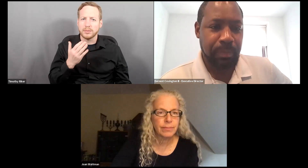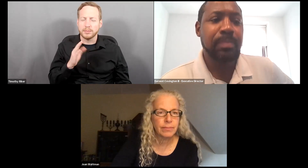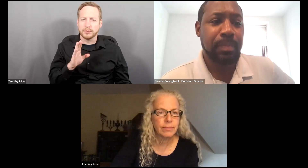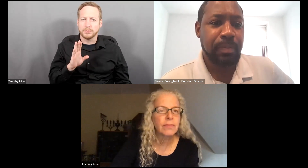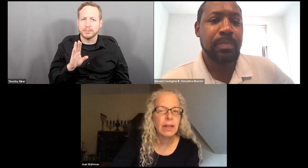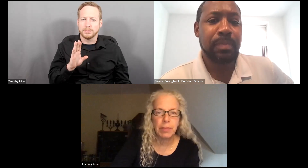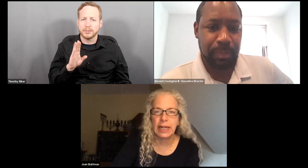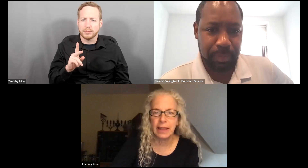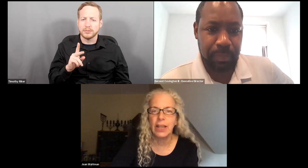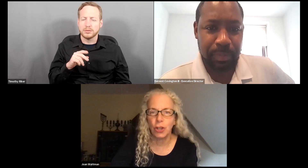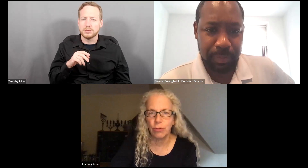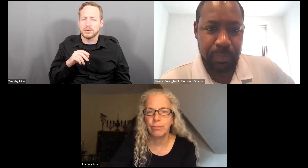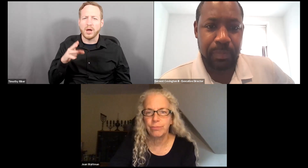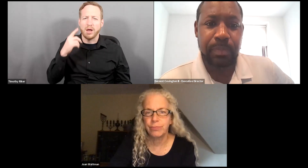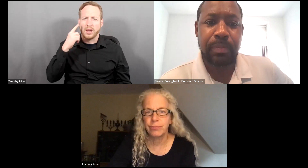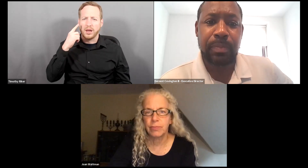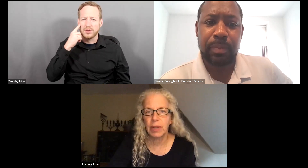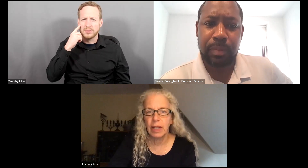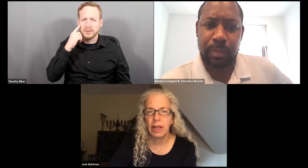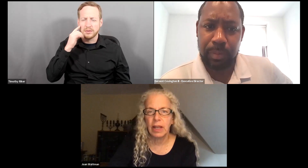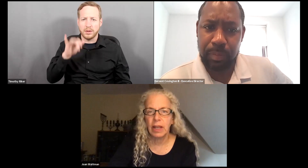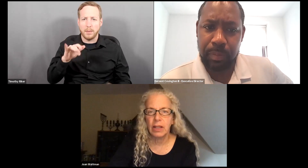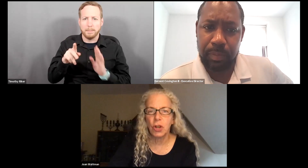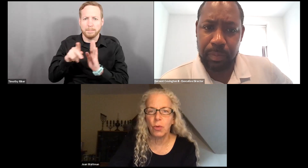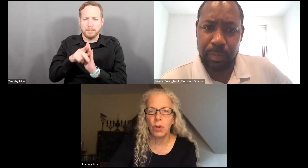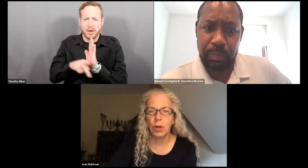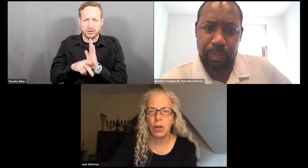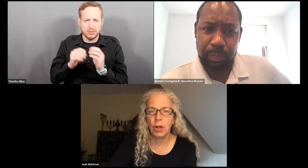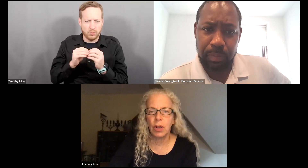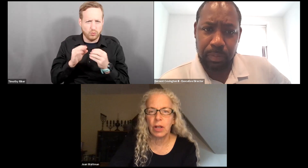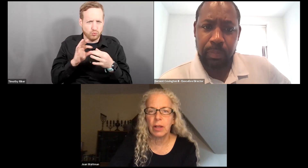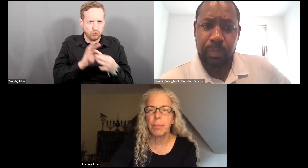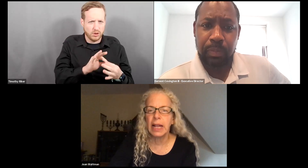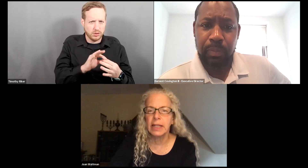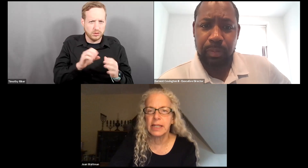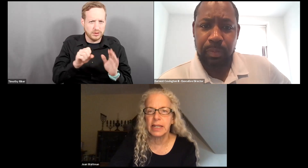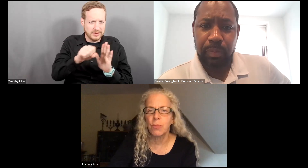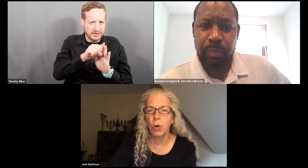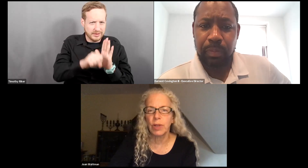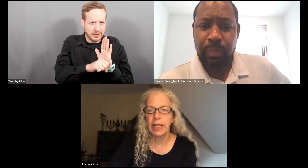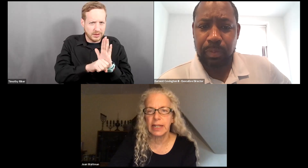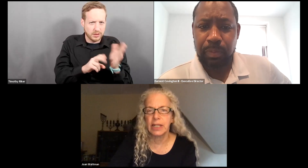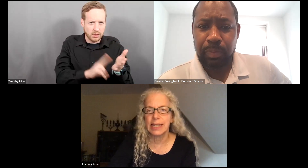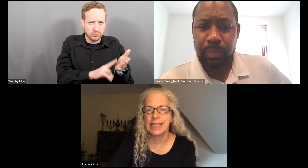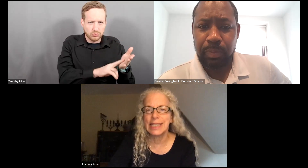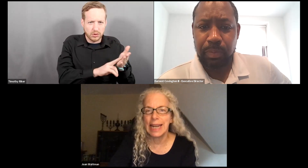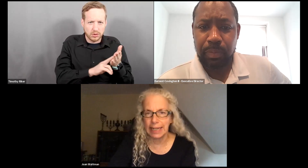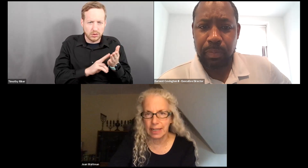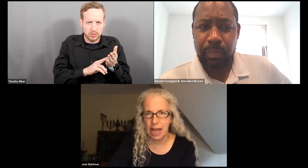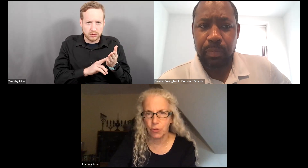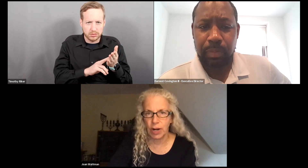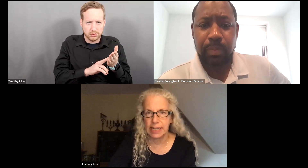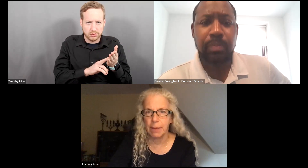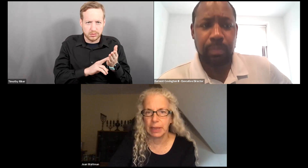Bonnie, thank you. So the policy is more related to the